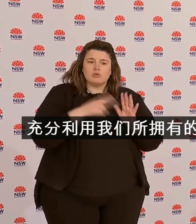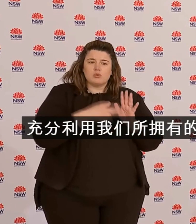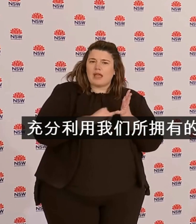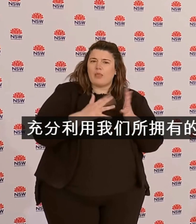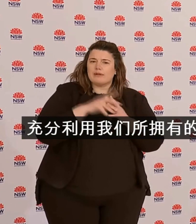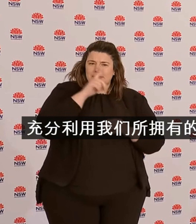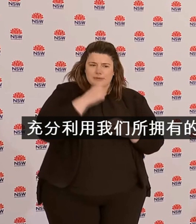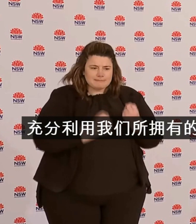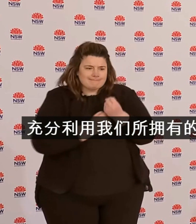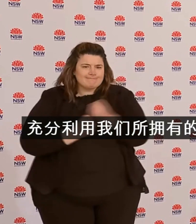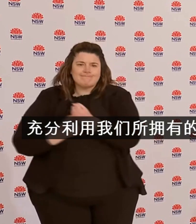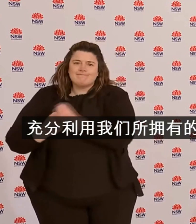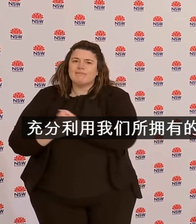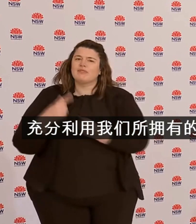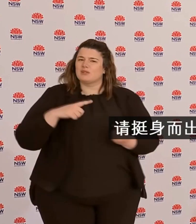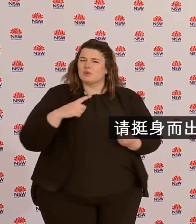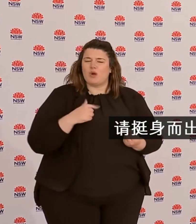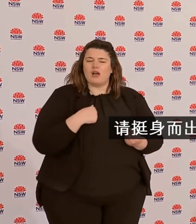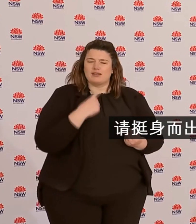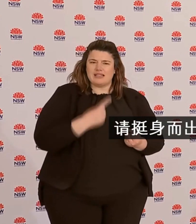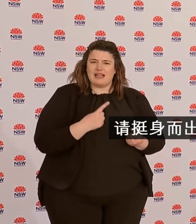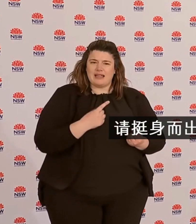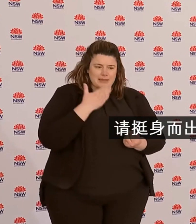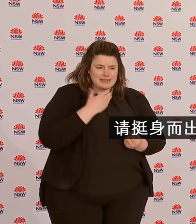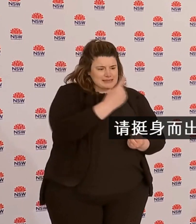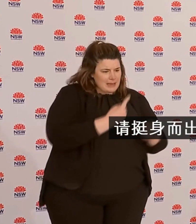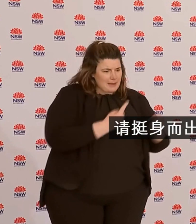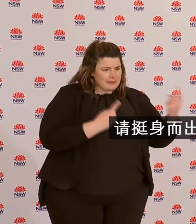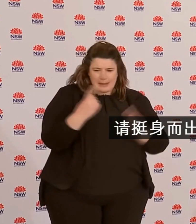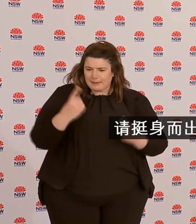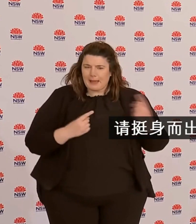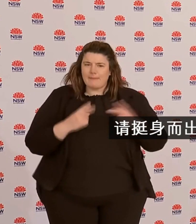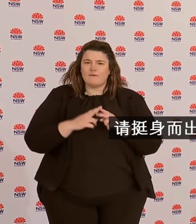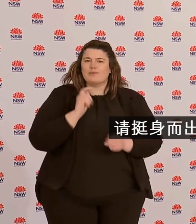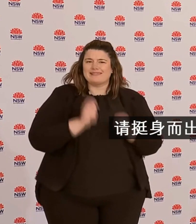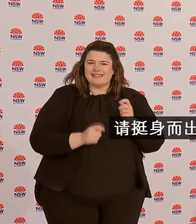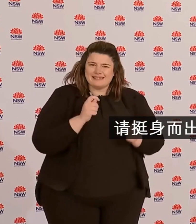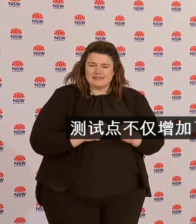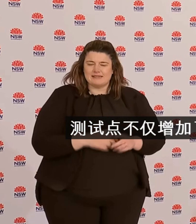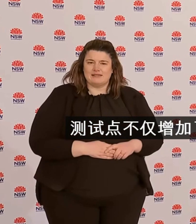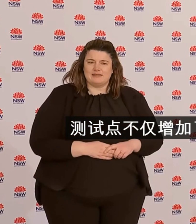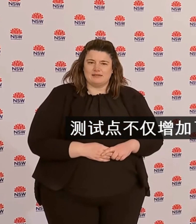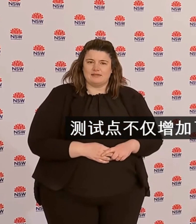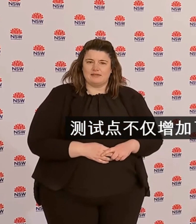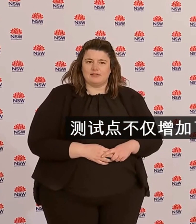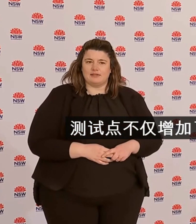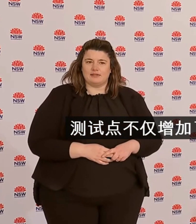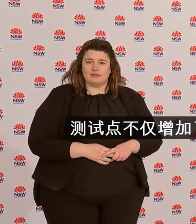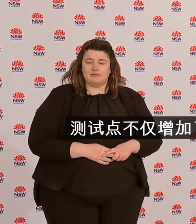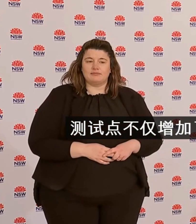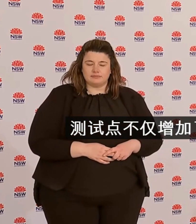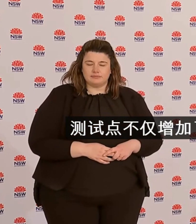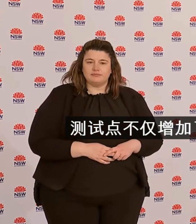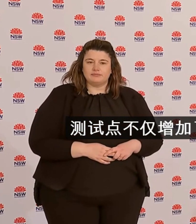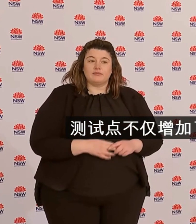the best of what we have. And that's why I'm urging everybody, please come forward and get tested. And please know that the testing sites not only